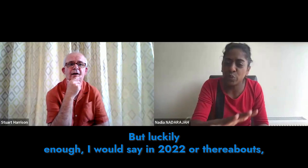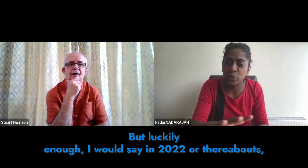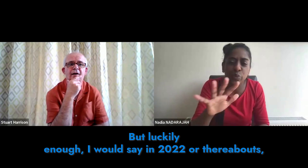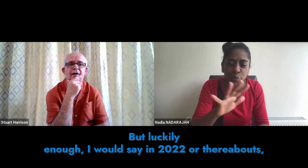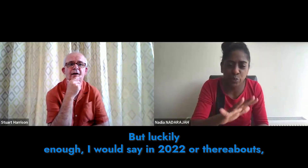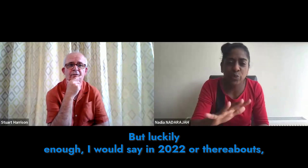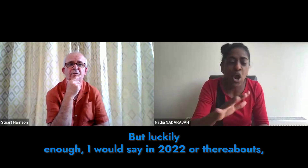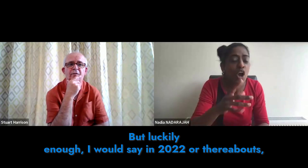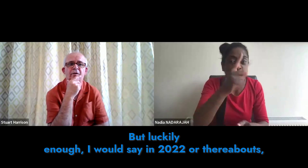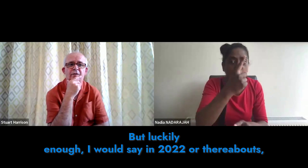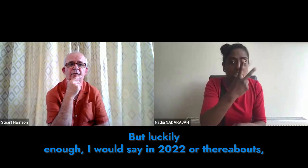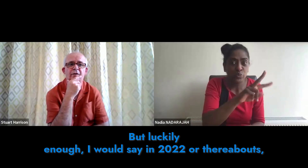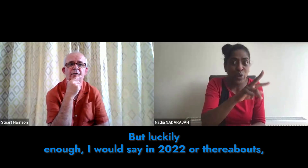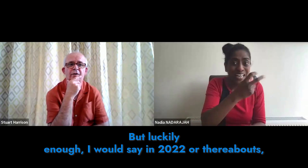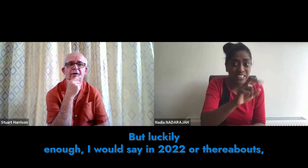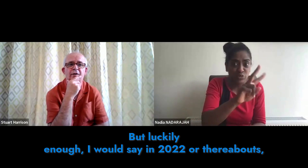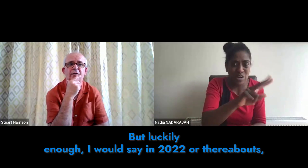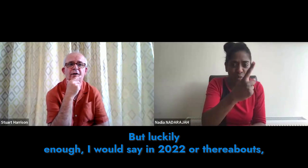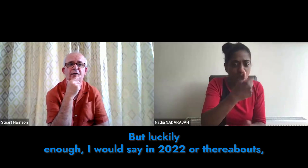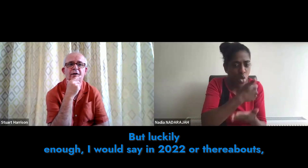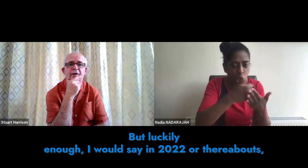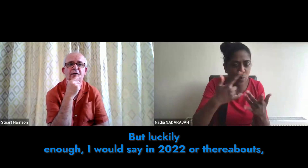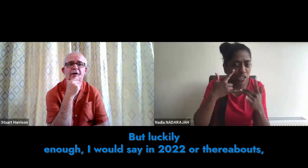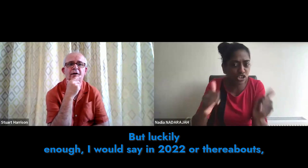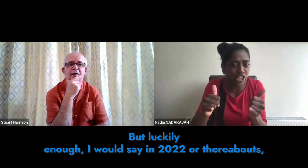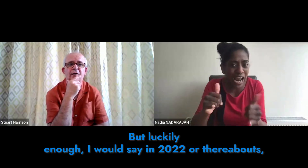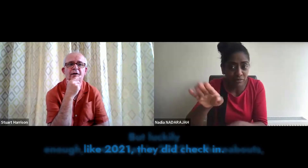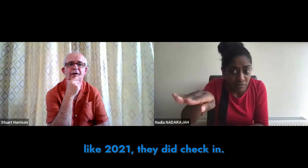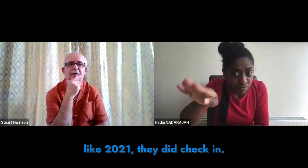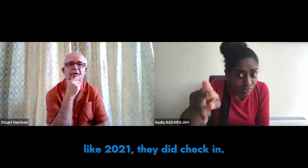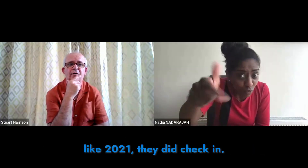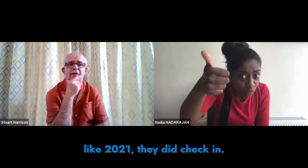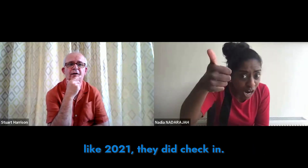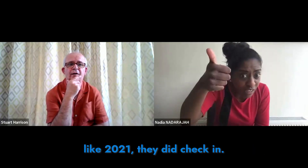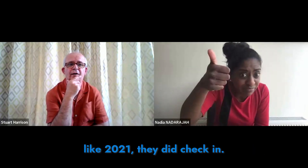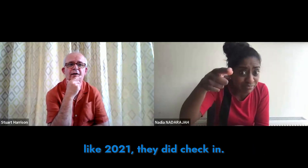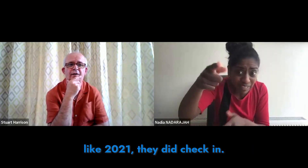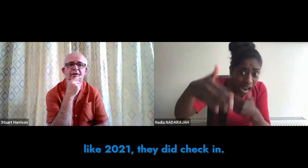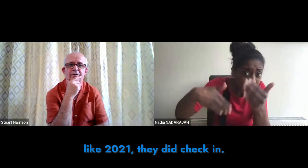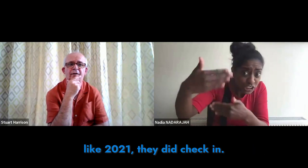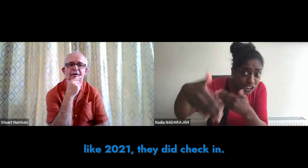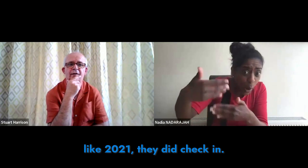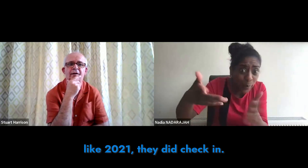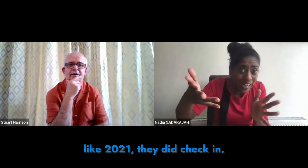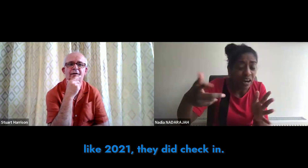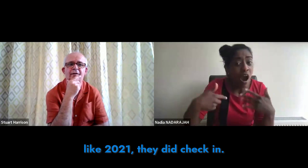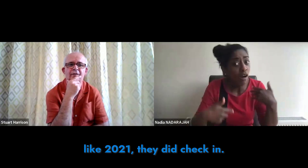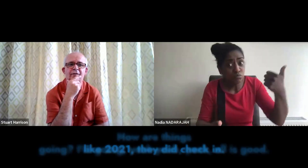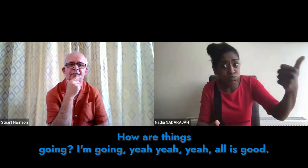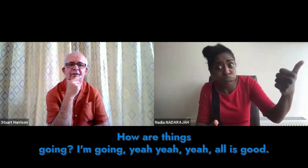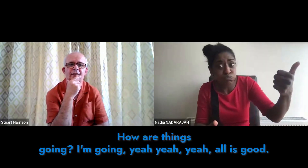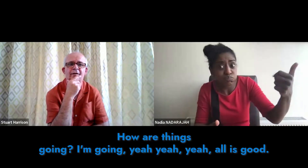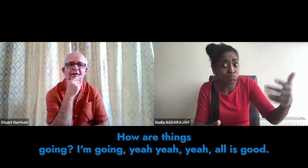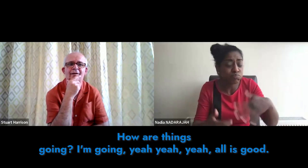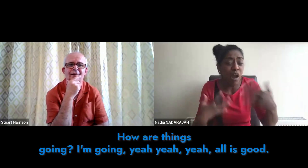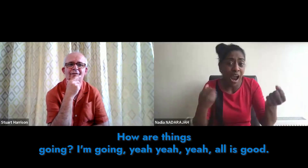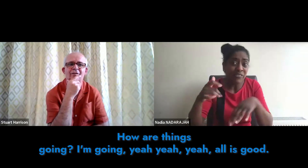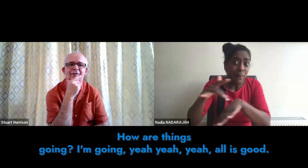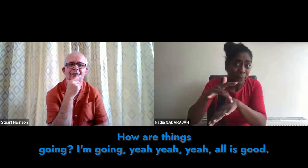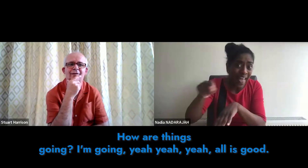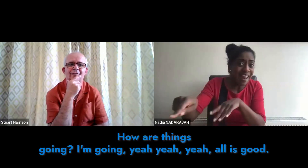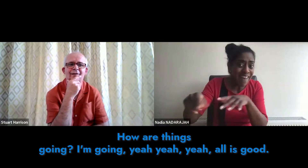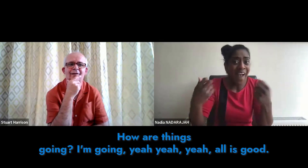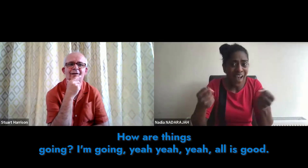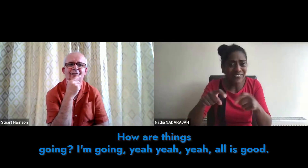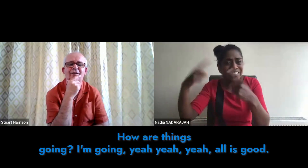in 2022 or thereabouts. Like 2021, they did check in. How are things going? I'm